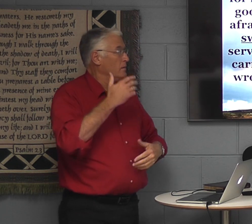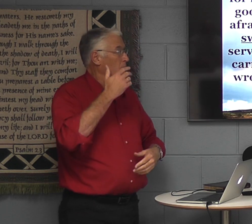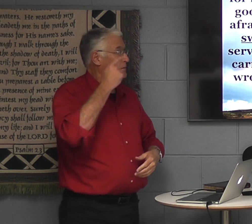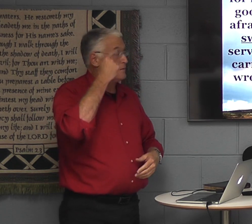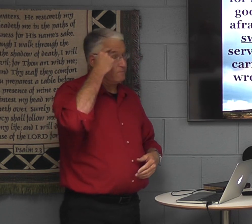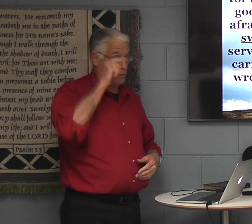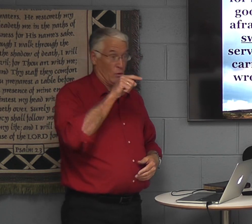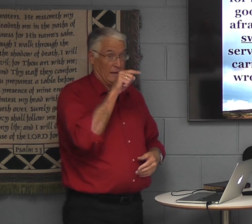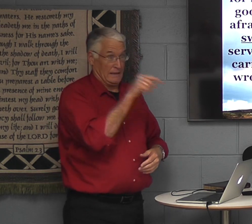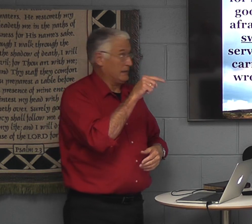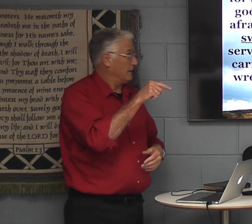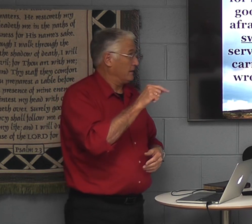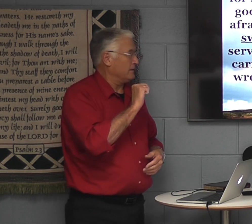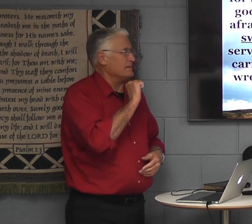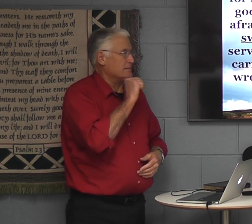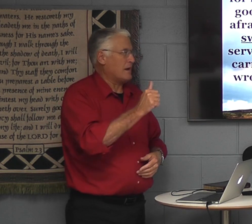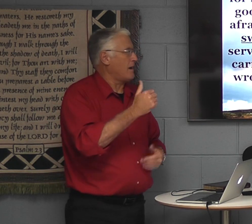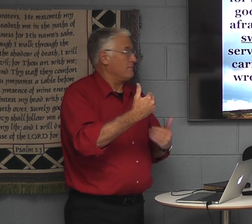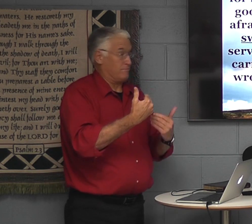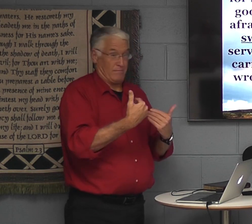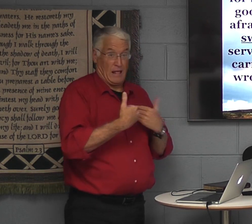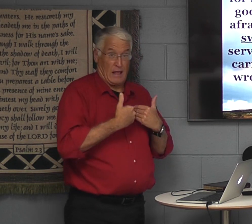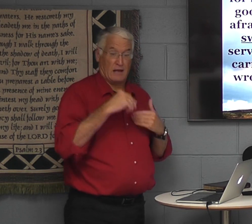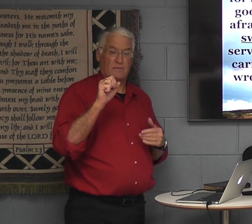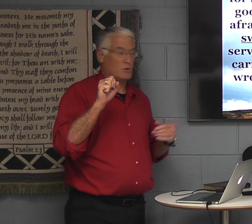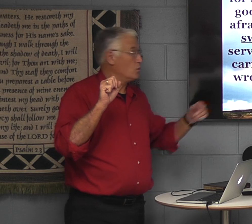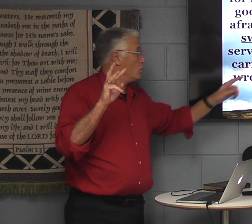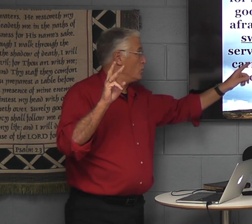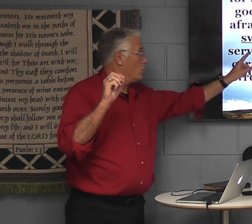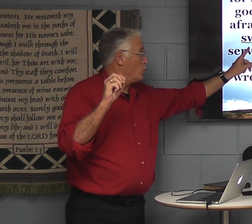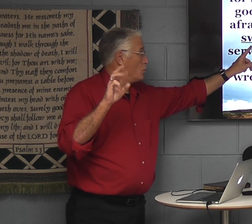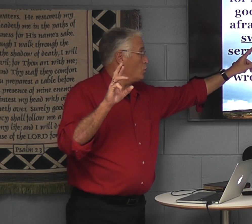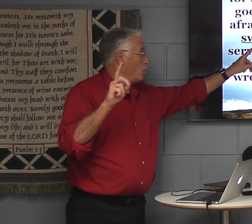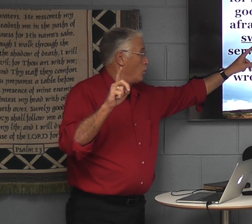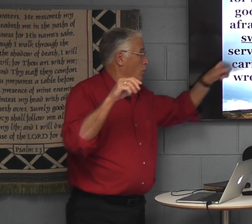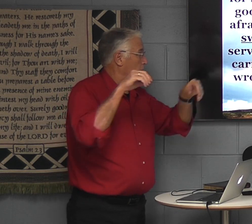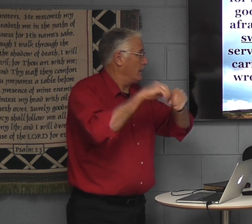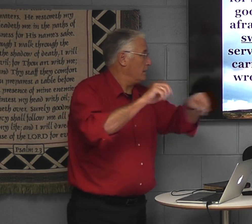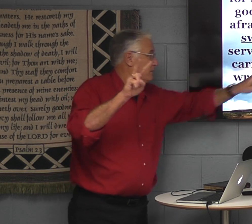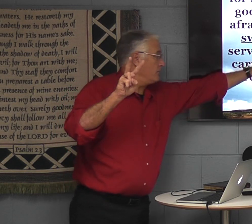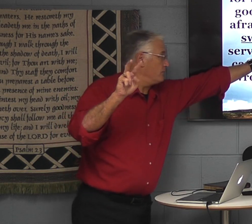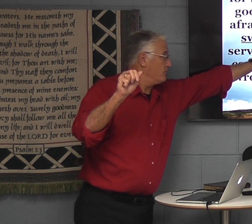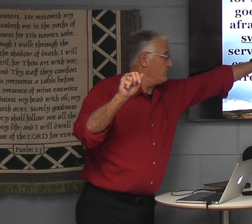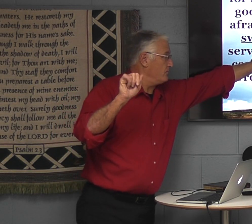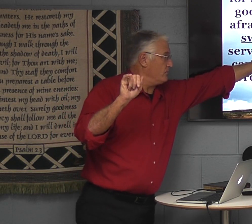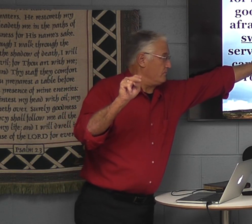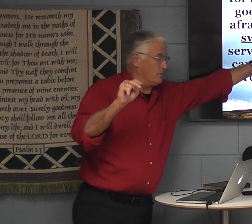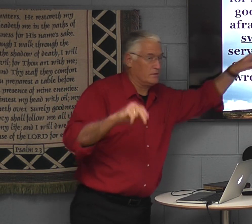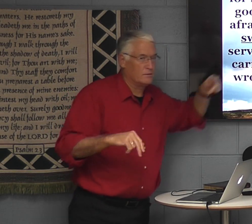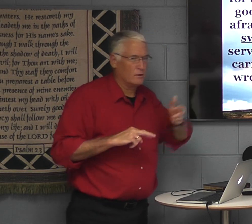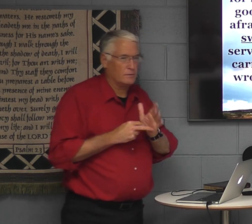It says, but if you do wrong, be afraid, for he does not bear the sword in vain.